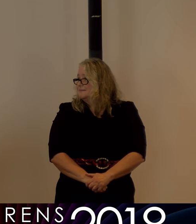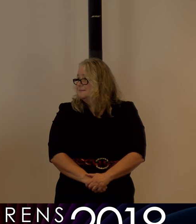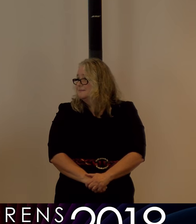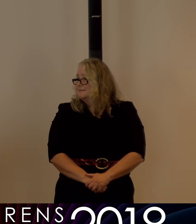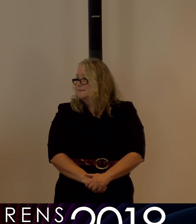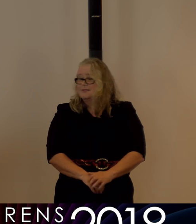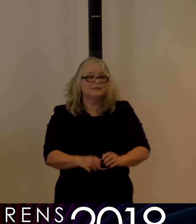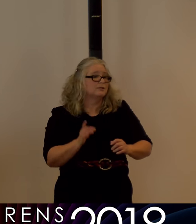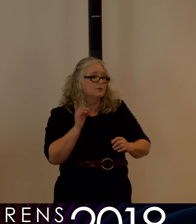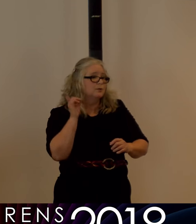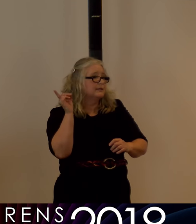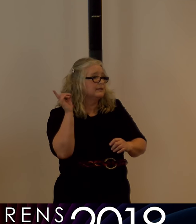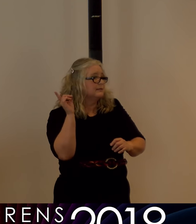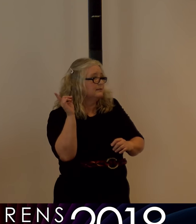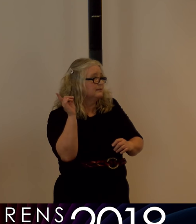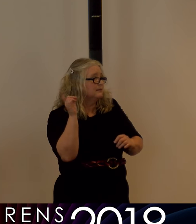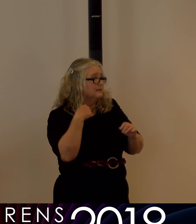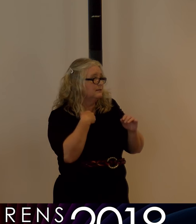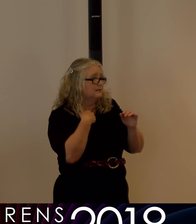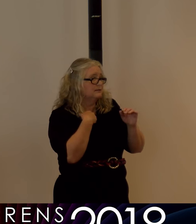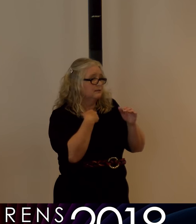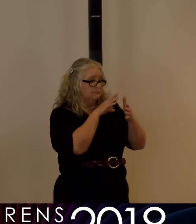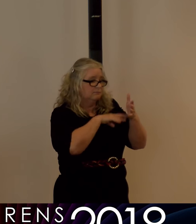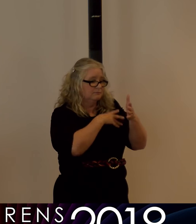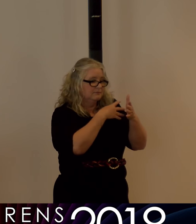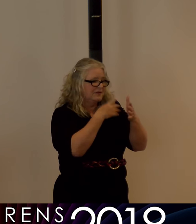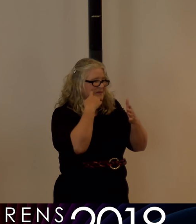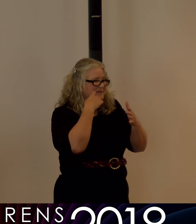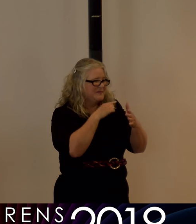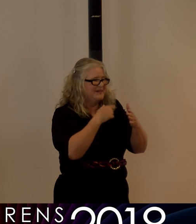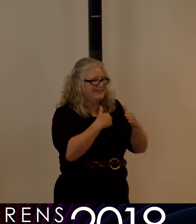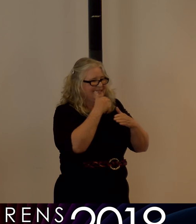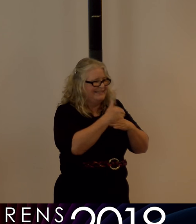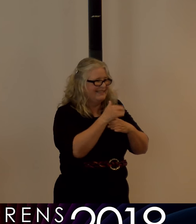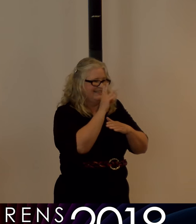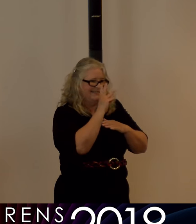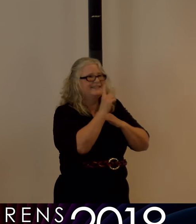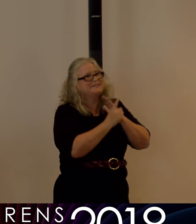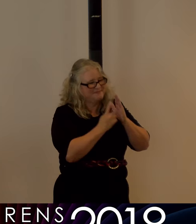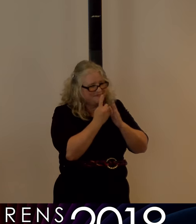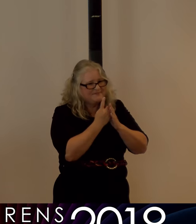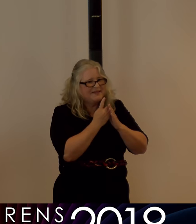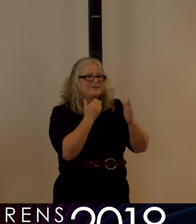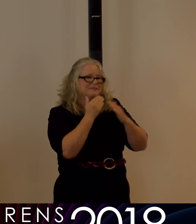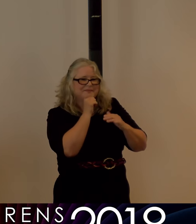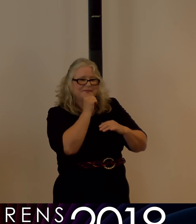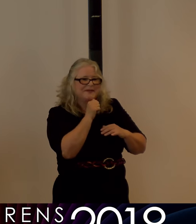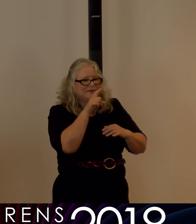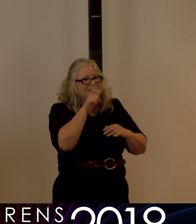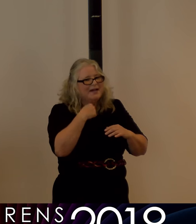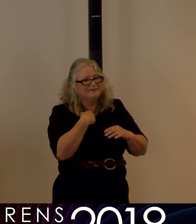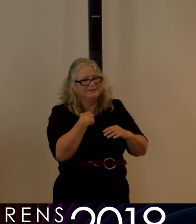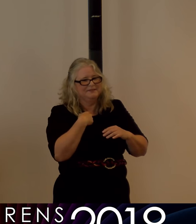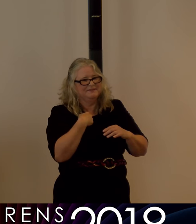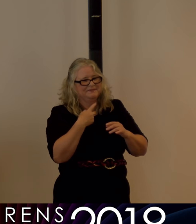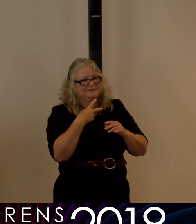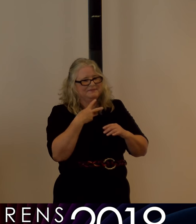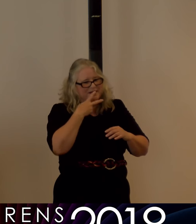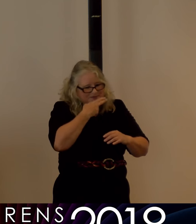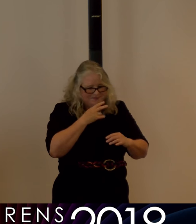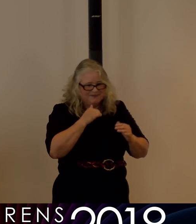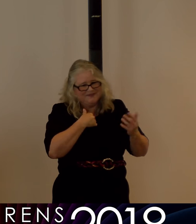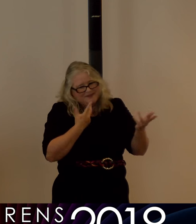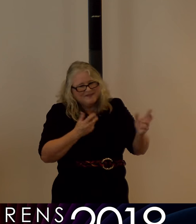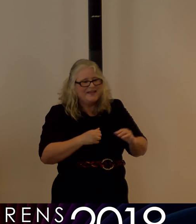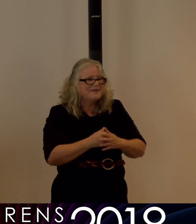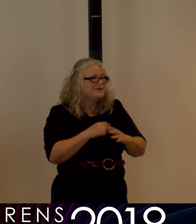So this is the outline for the next 6 hours. okay, maybe not. You'll have to cut me off. What I want to do is talk